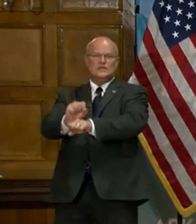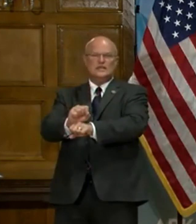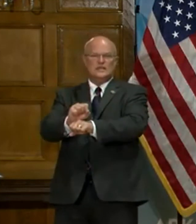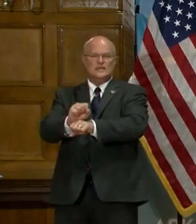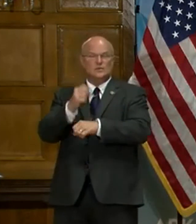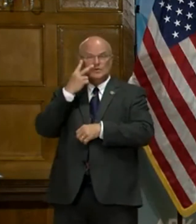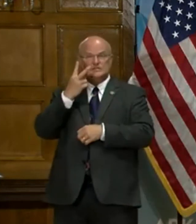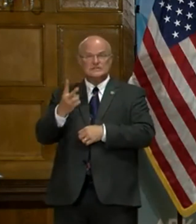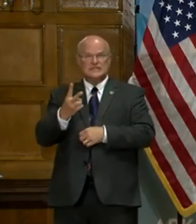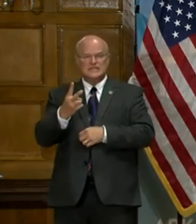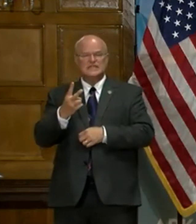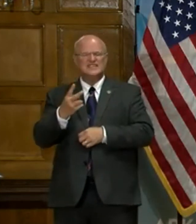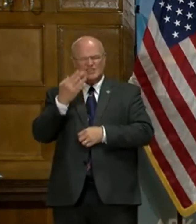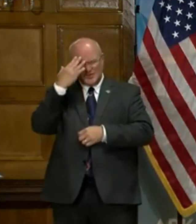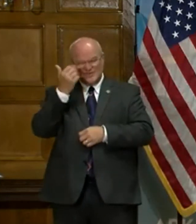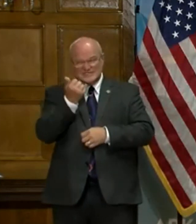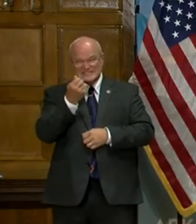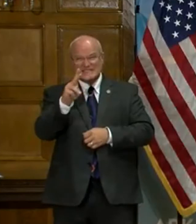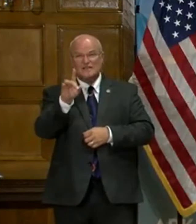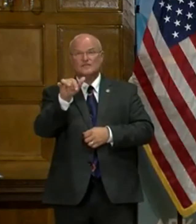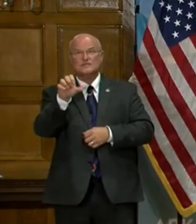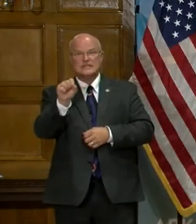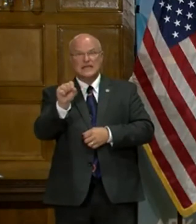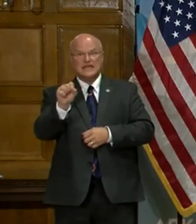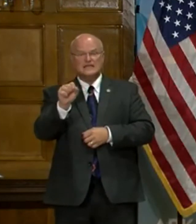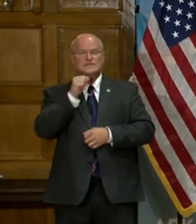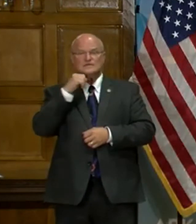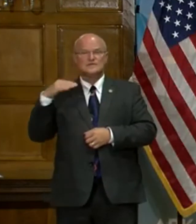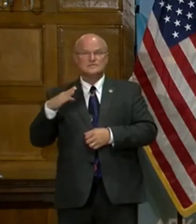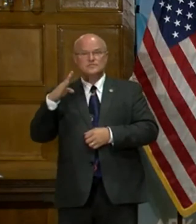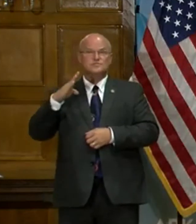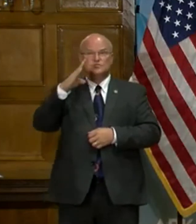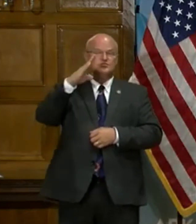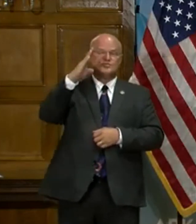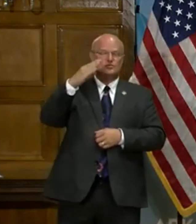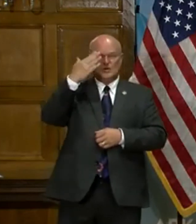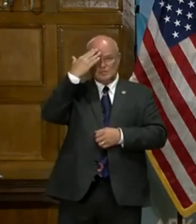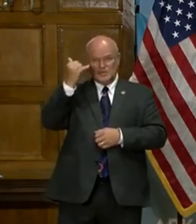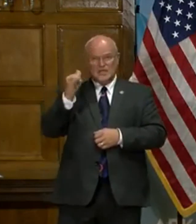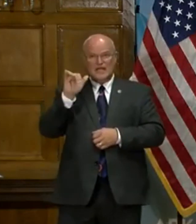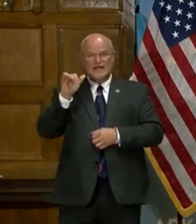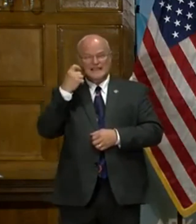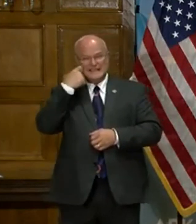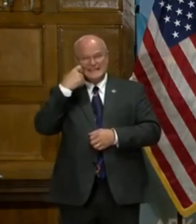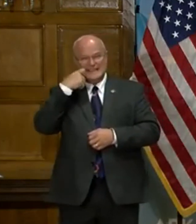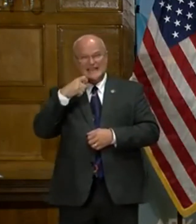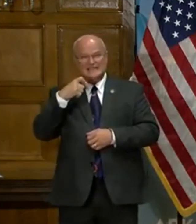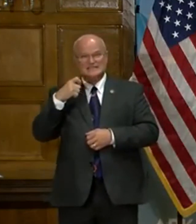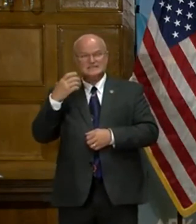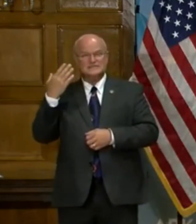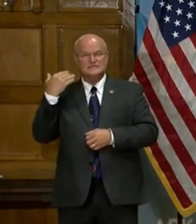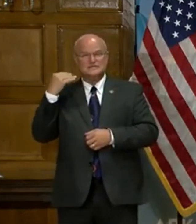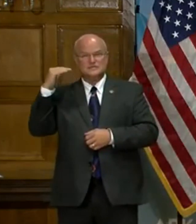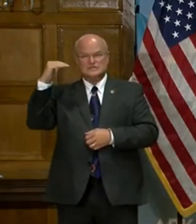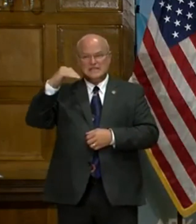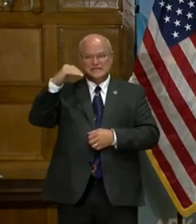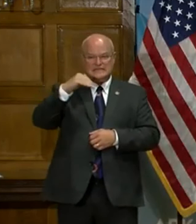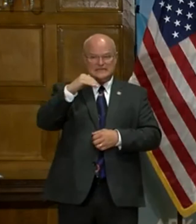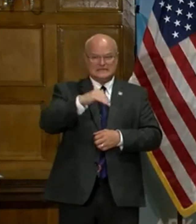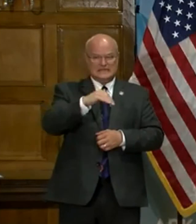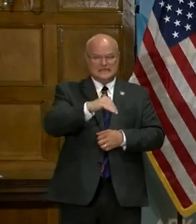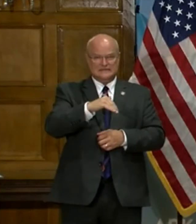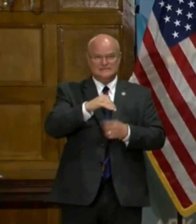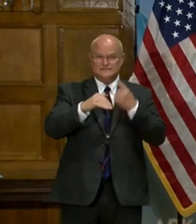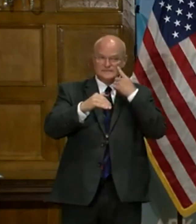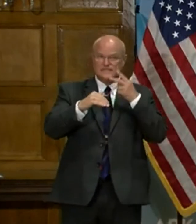a trend is multiple days. And we don't see a trend yet, because the last trend we had was headed down.